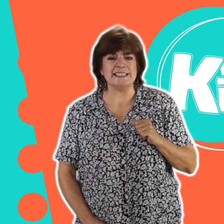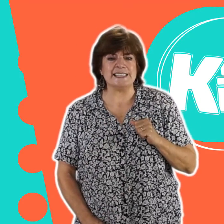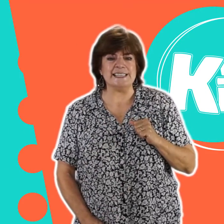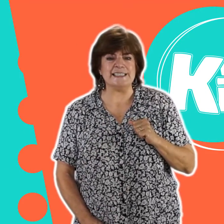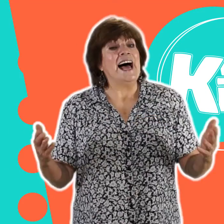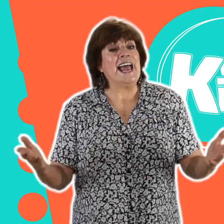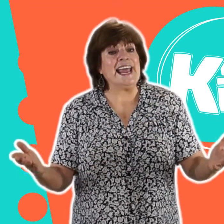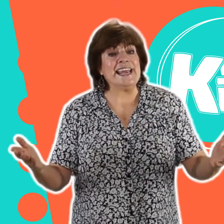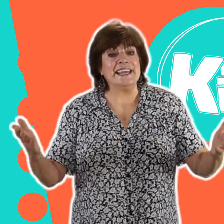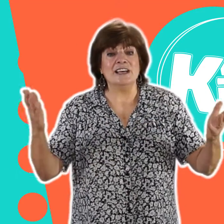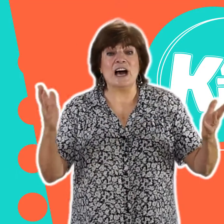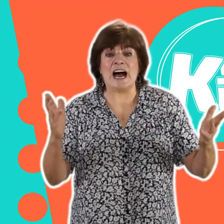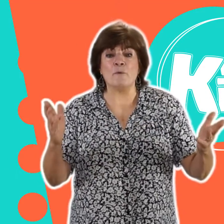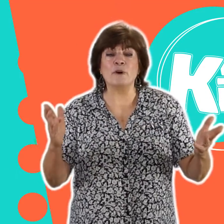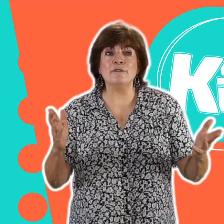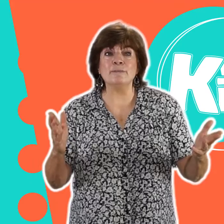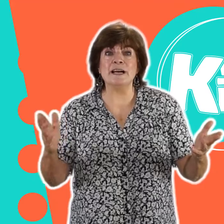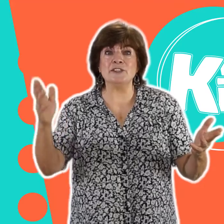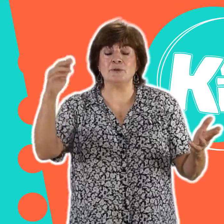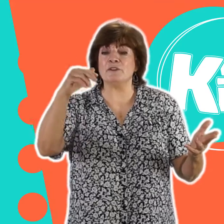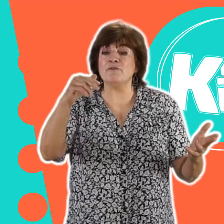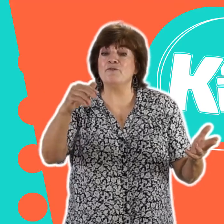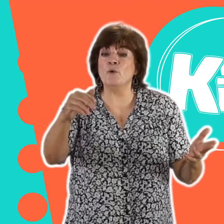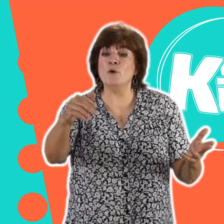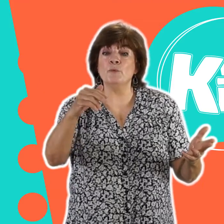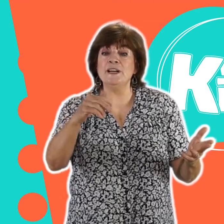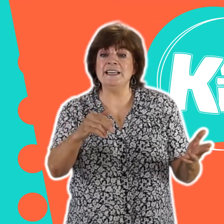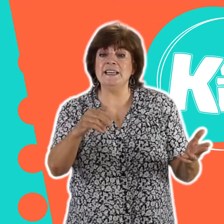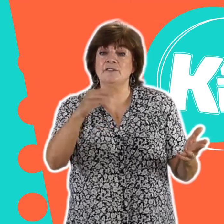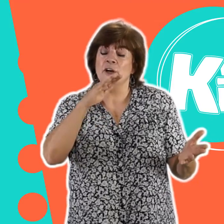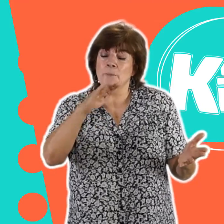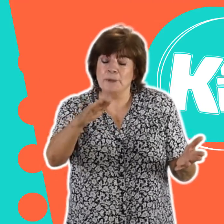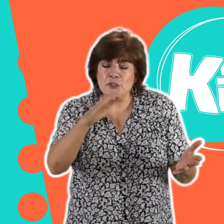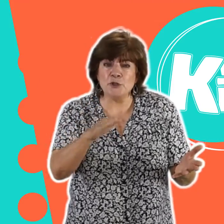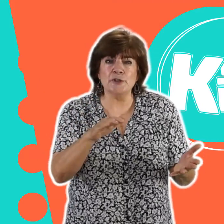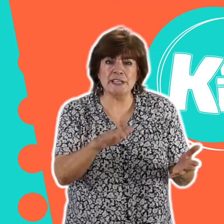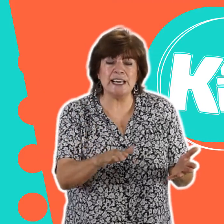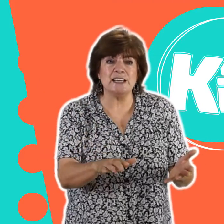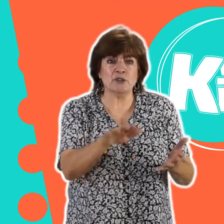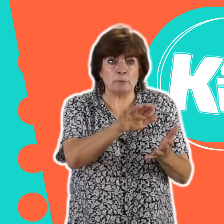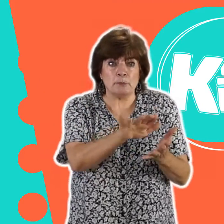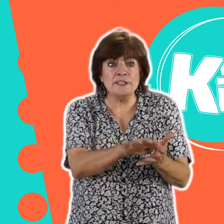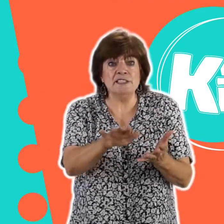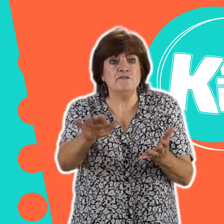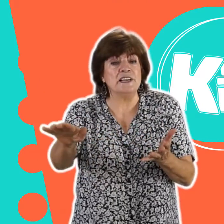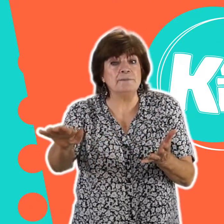3:18. Hey, I want to remind you before we leave, be sure to get your printed fun